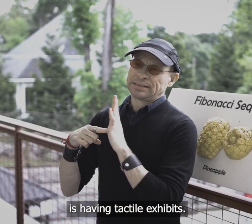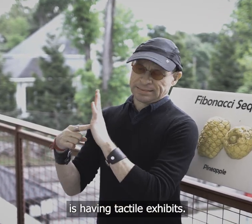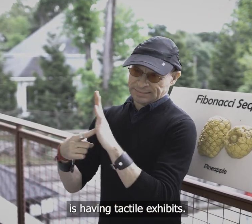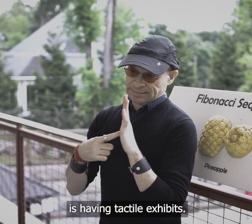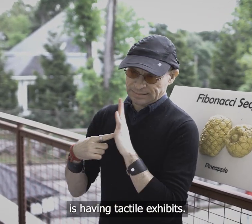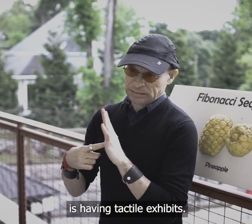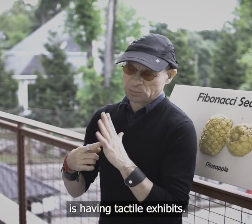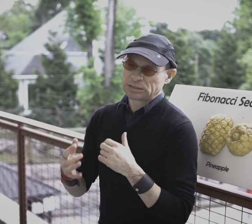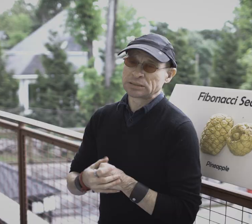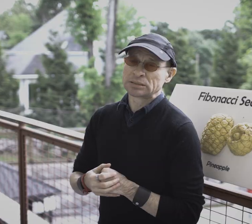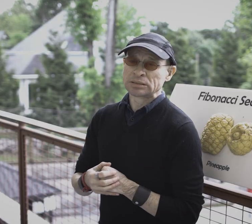exhibits.